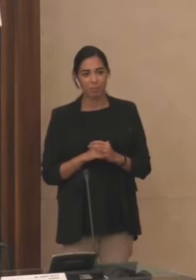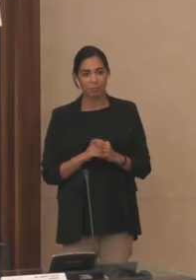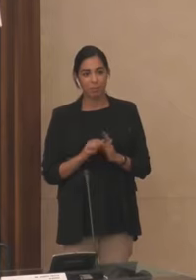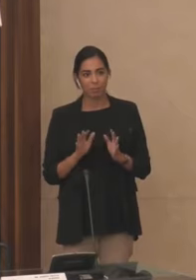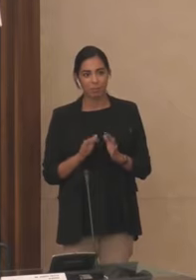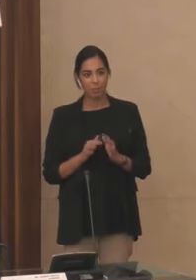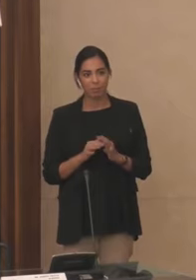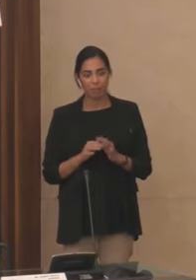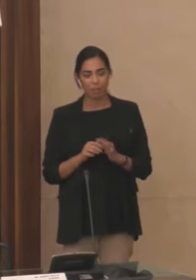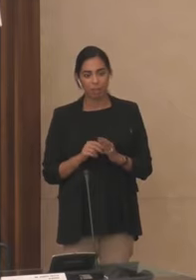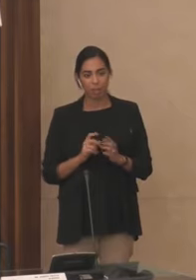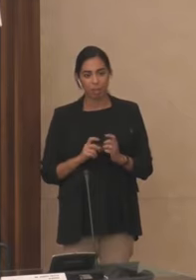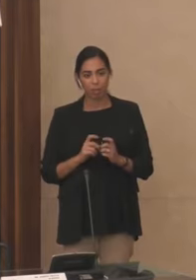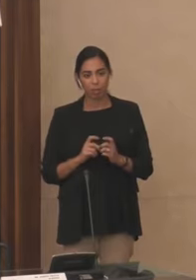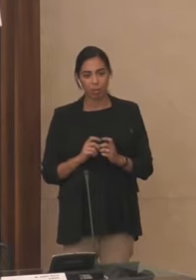hello with everybody.